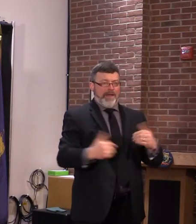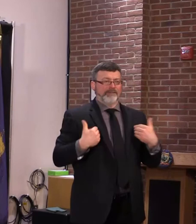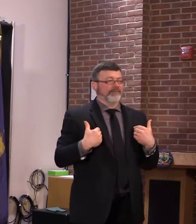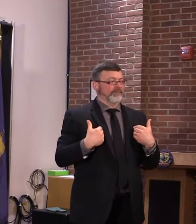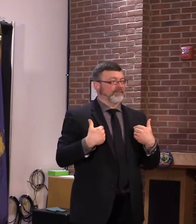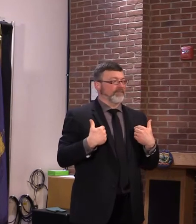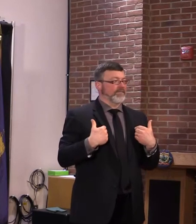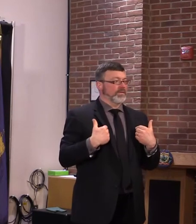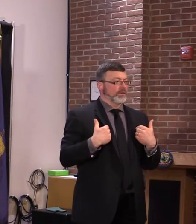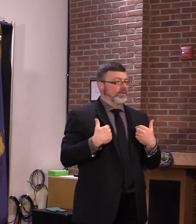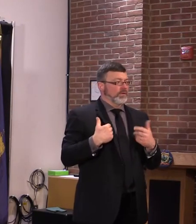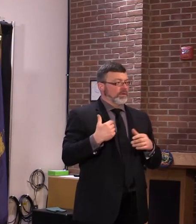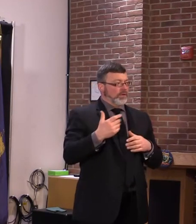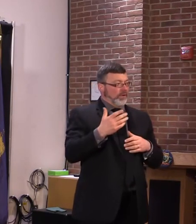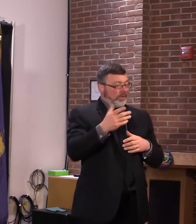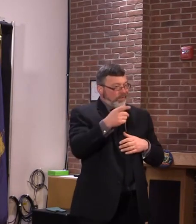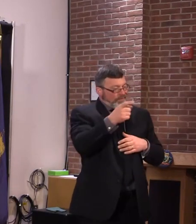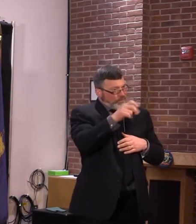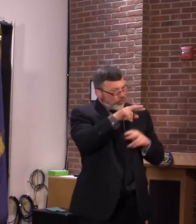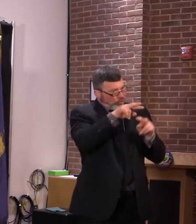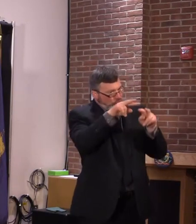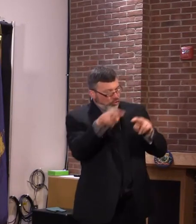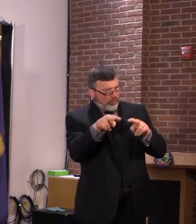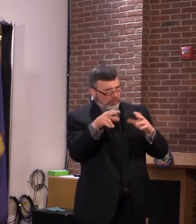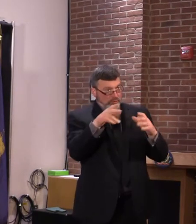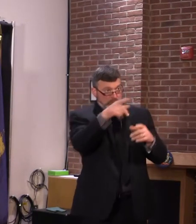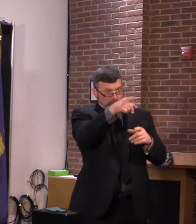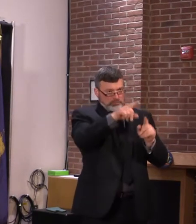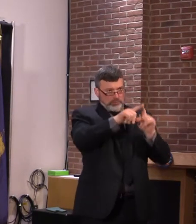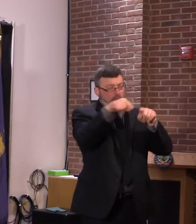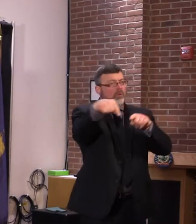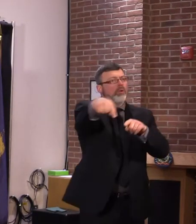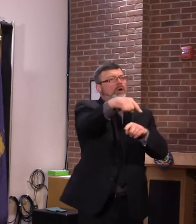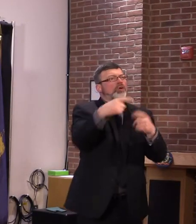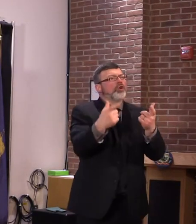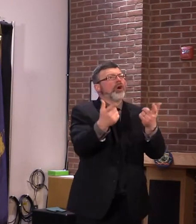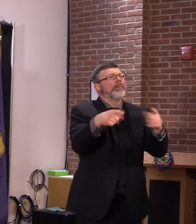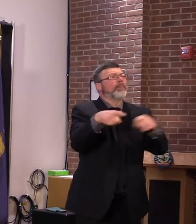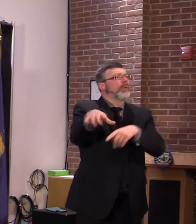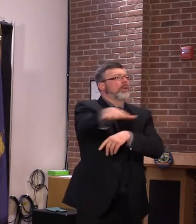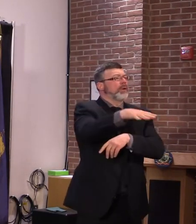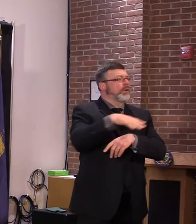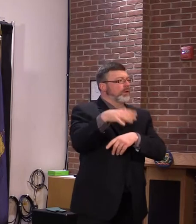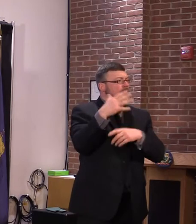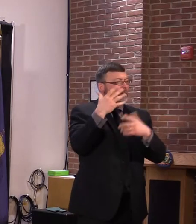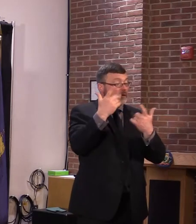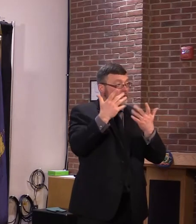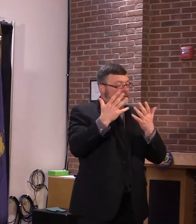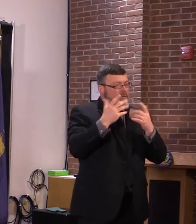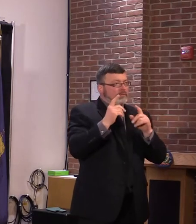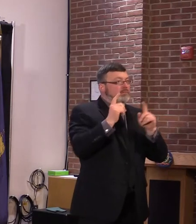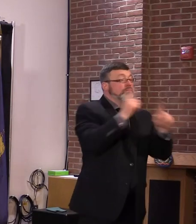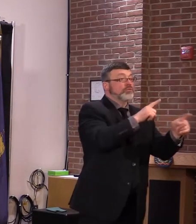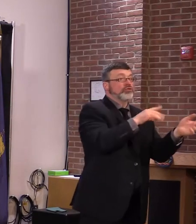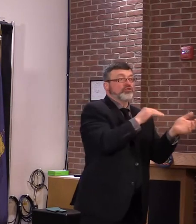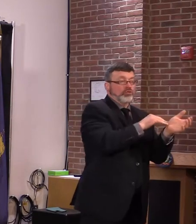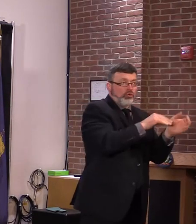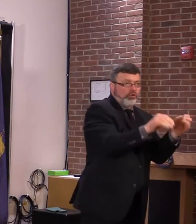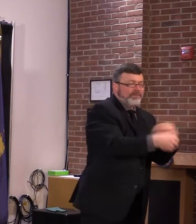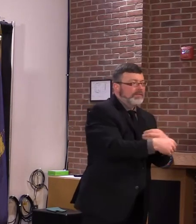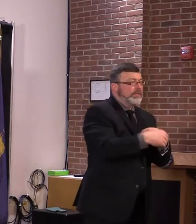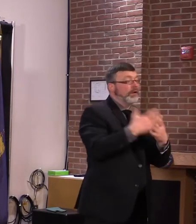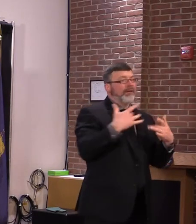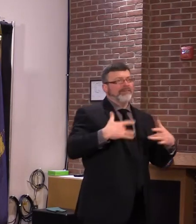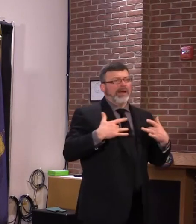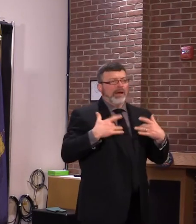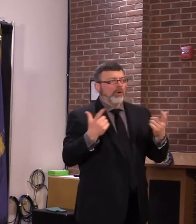you to begin to do all of those things that you want to do more freely once again. So we'll be reporting on this sort